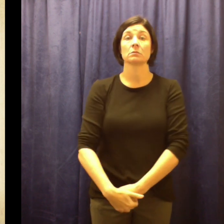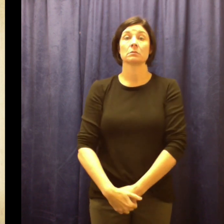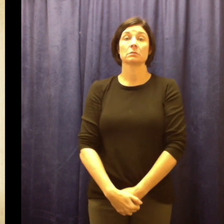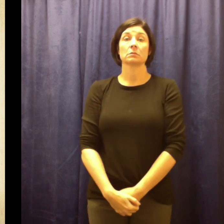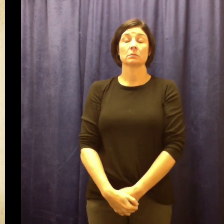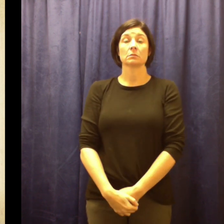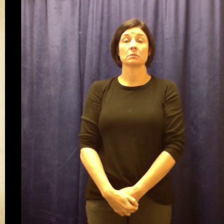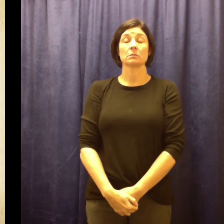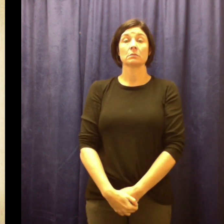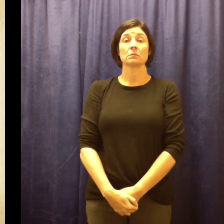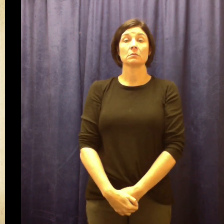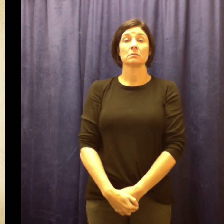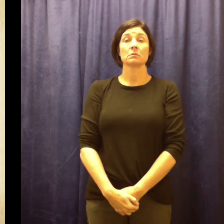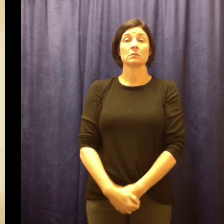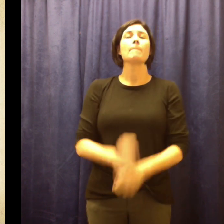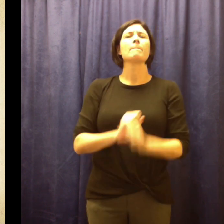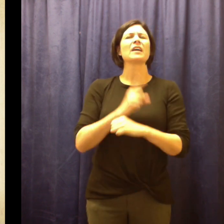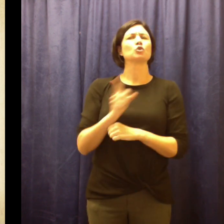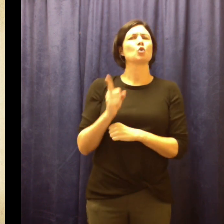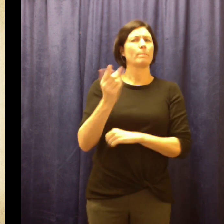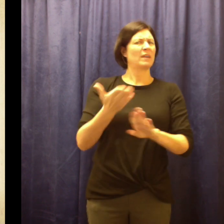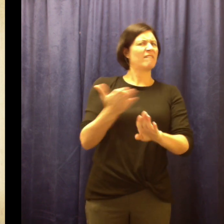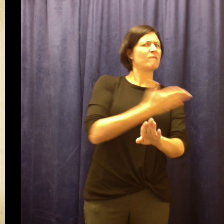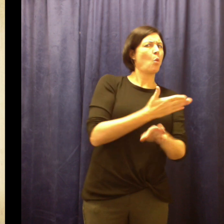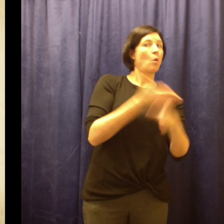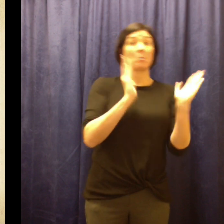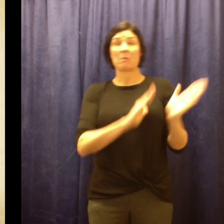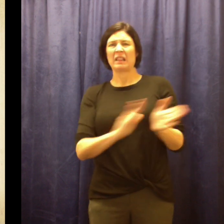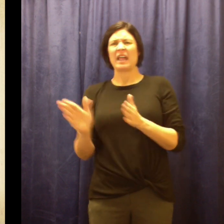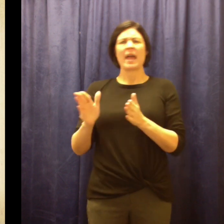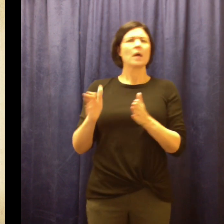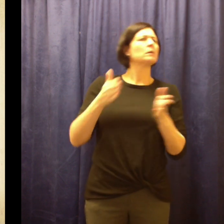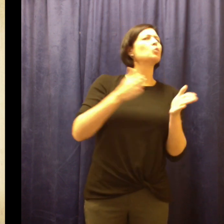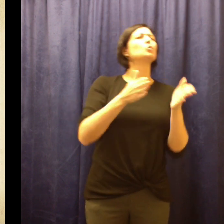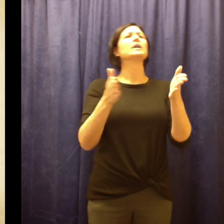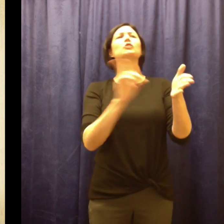Be sure to have an escape route and plan in mind.